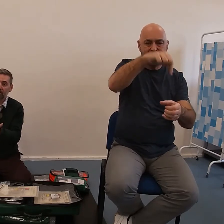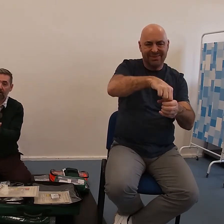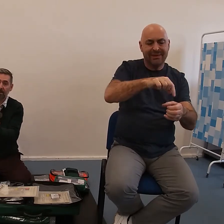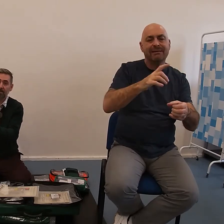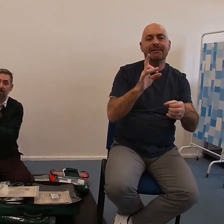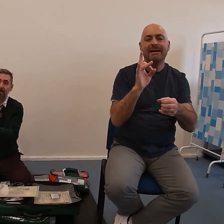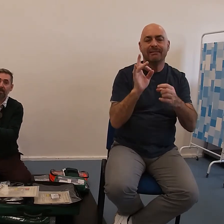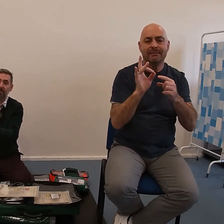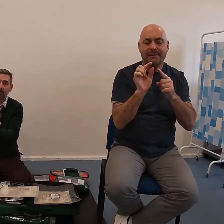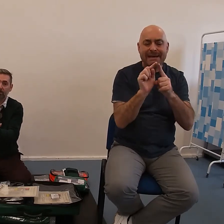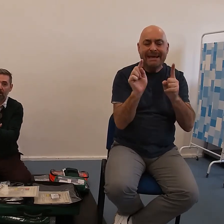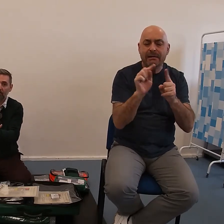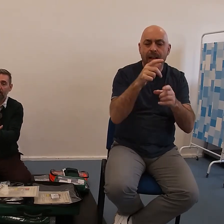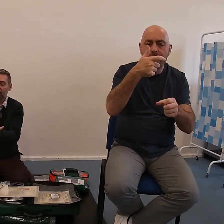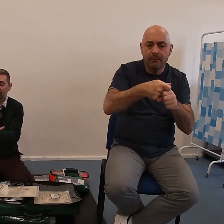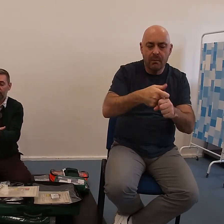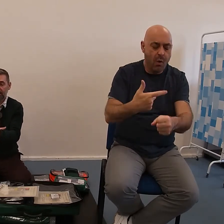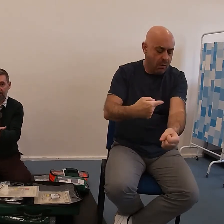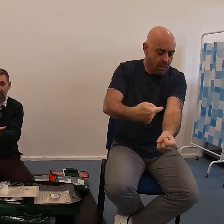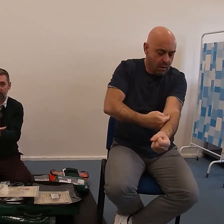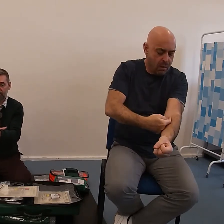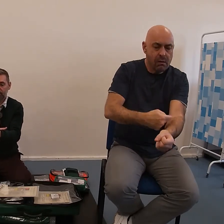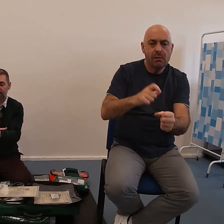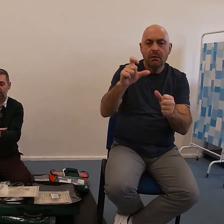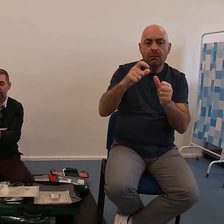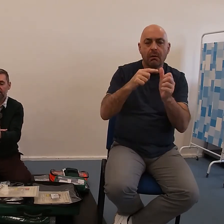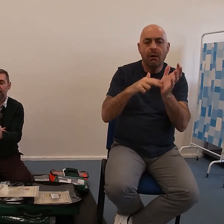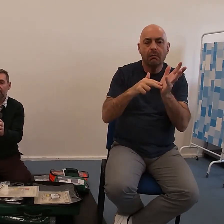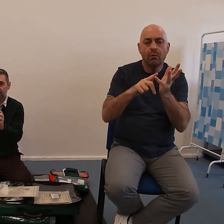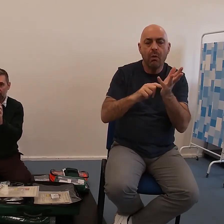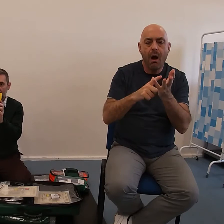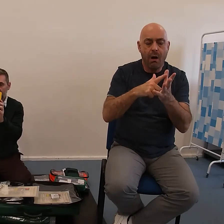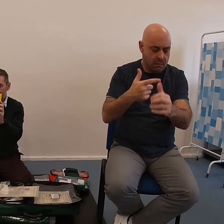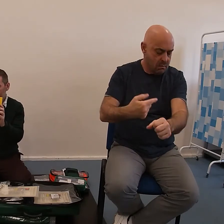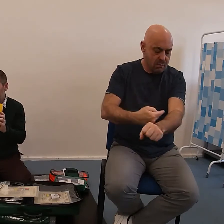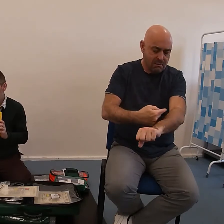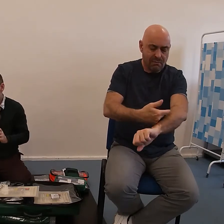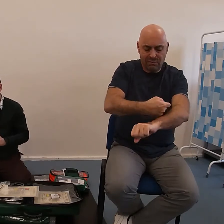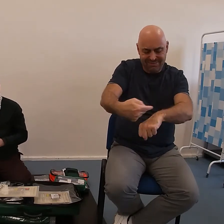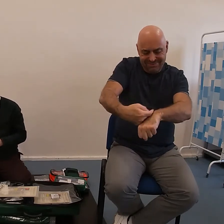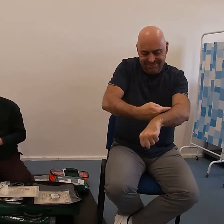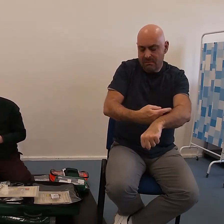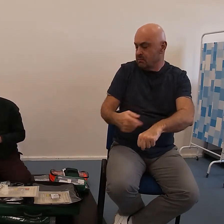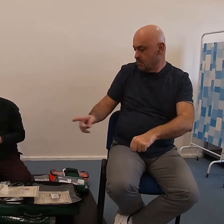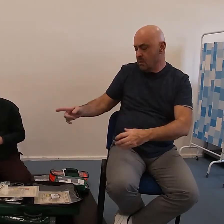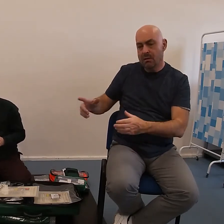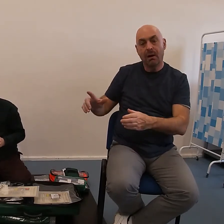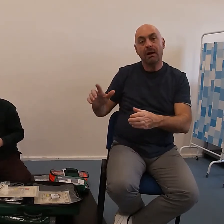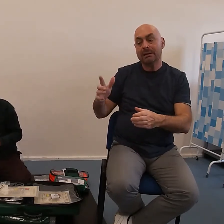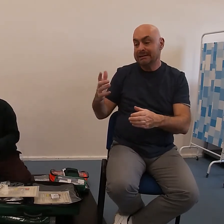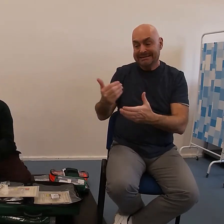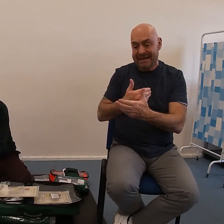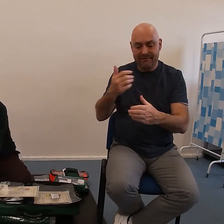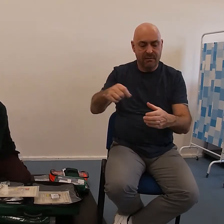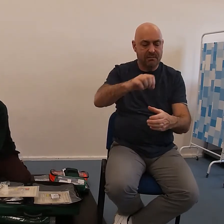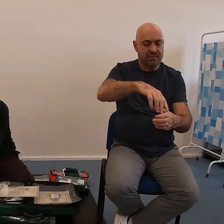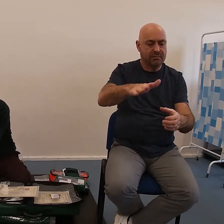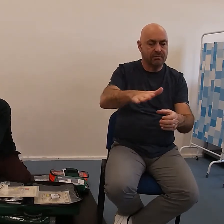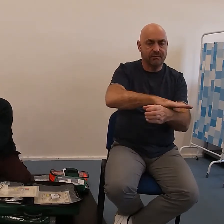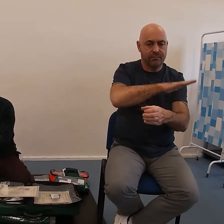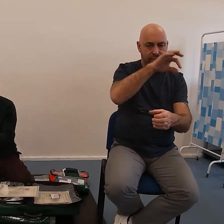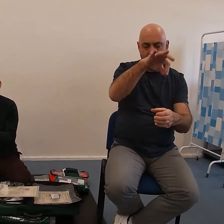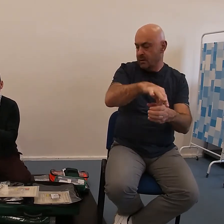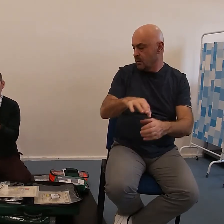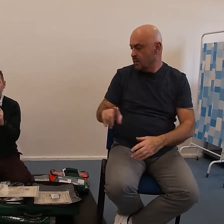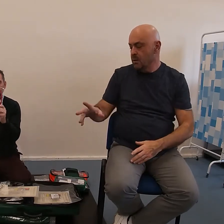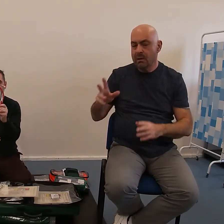a specialised needle into someone's arm if we need to give fluids or medicines. So obviously a sharp spin for safety. We've